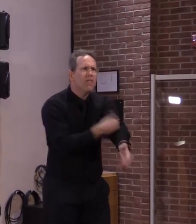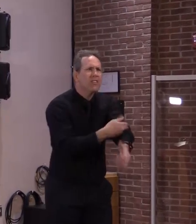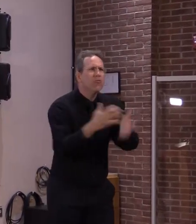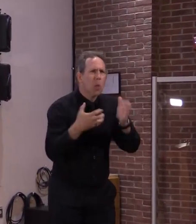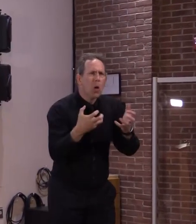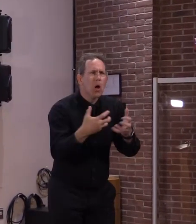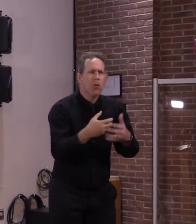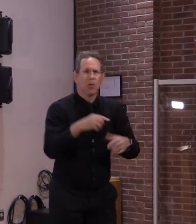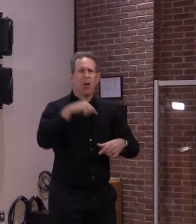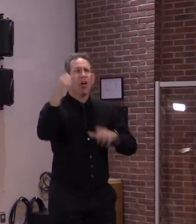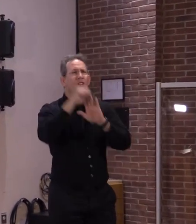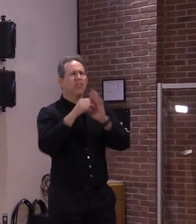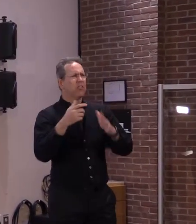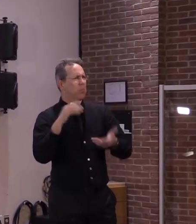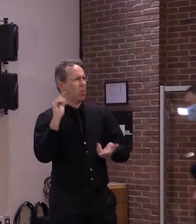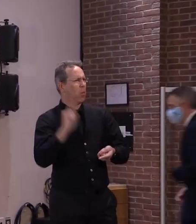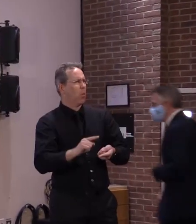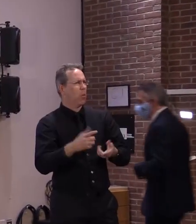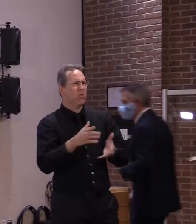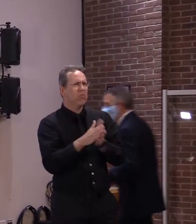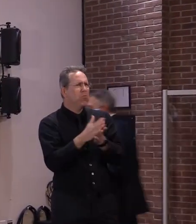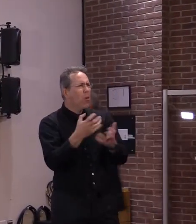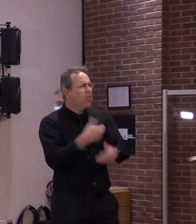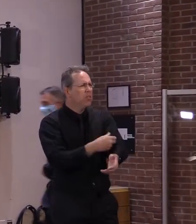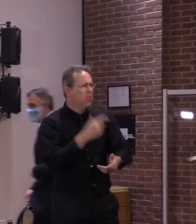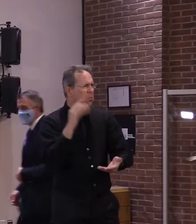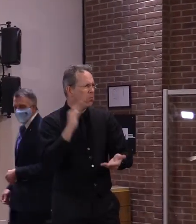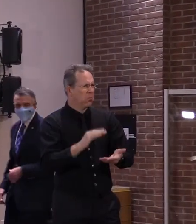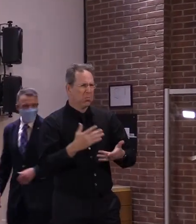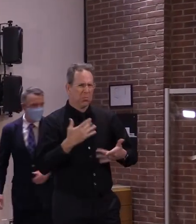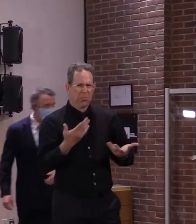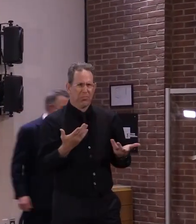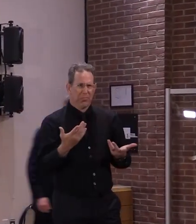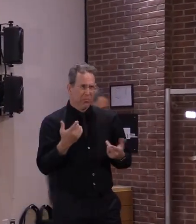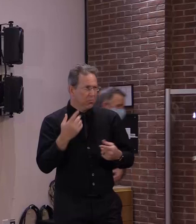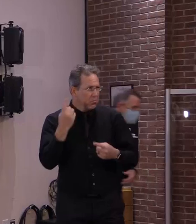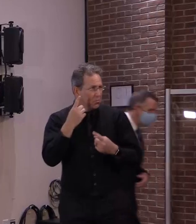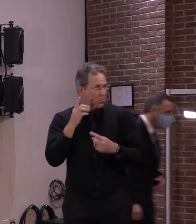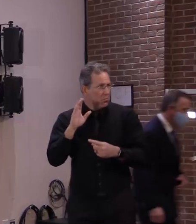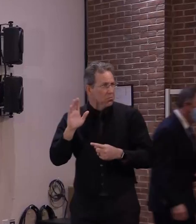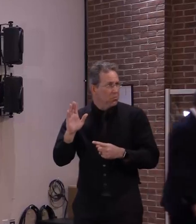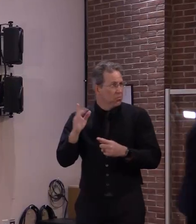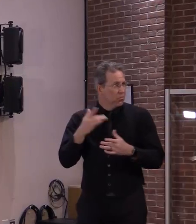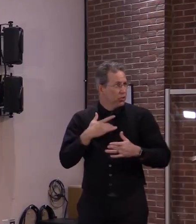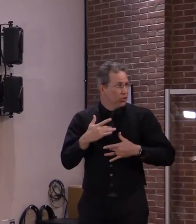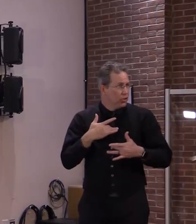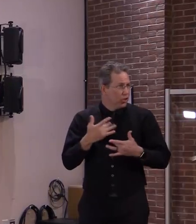is going to undermine the benefit of comparatively high rates here.